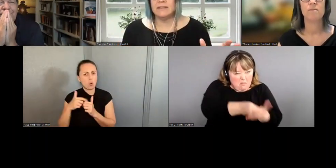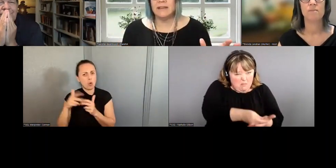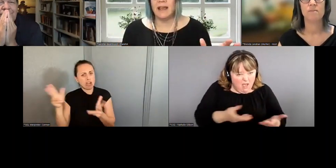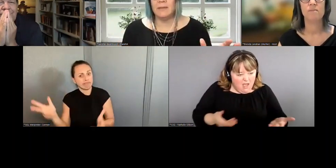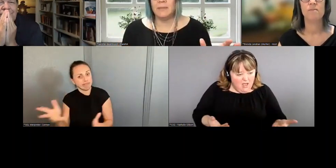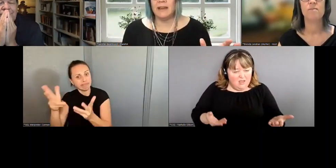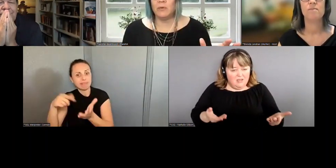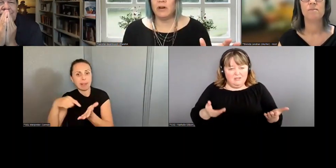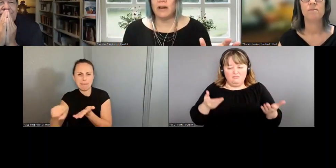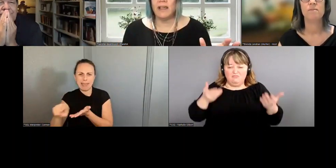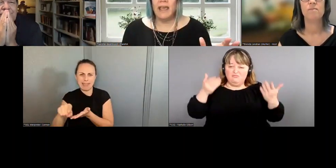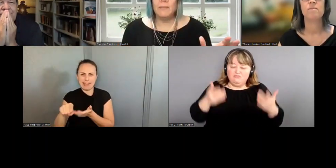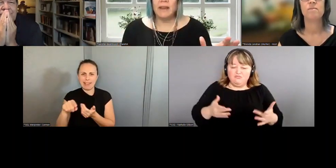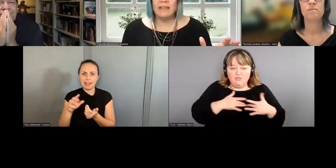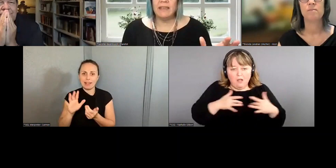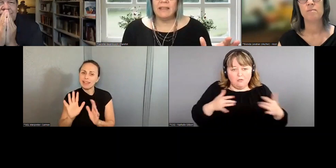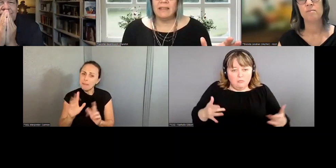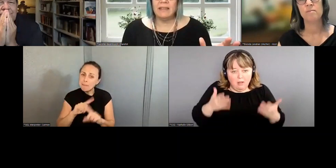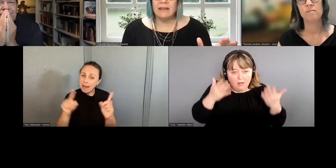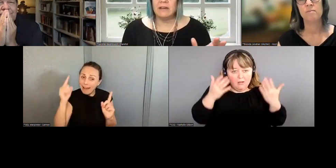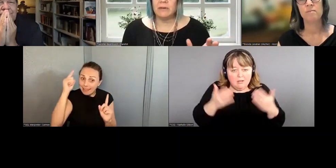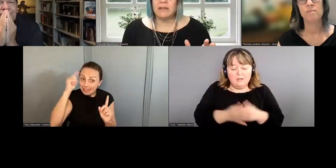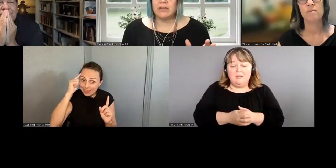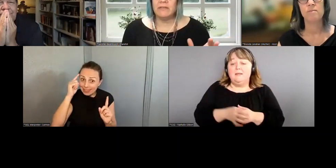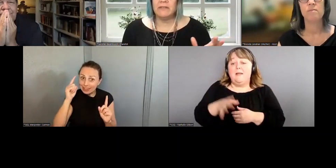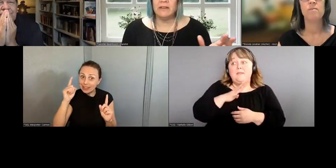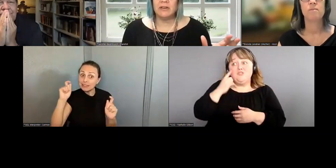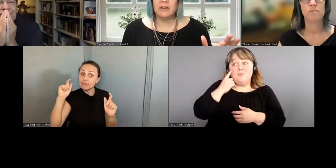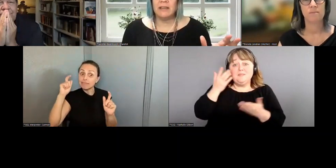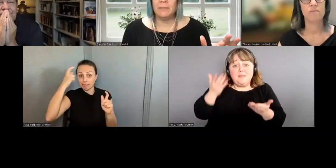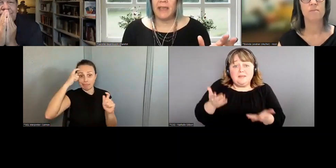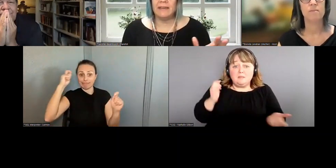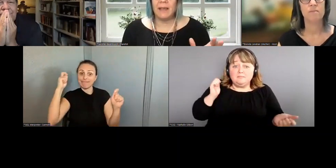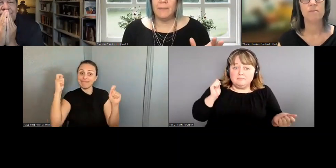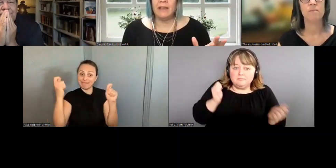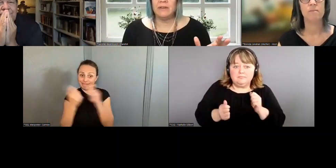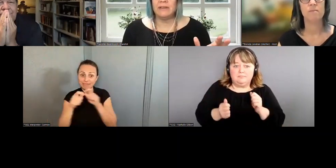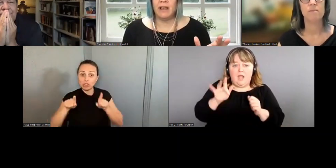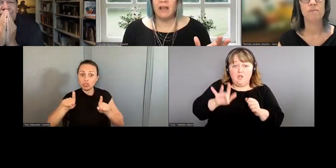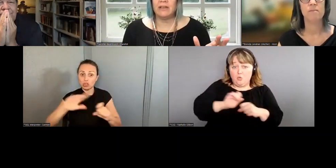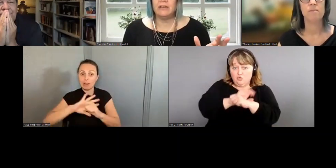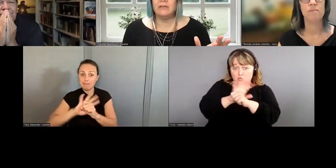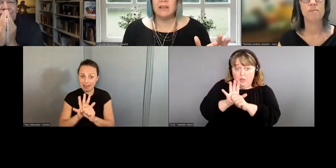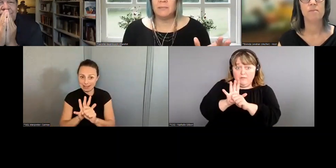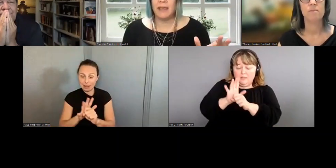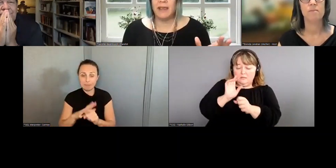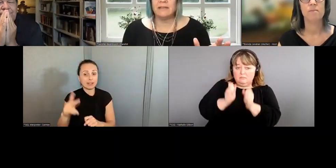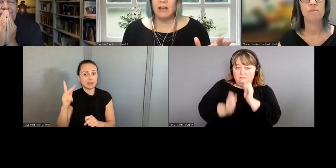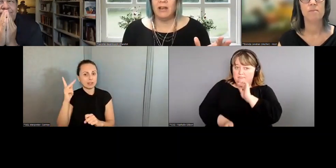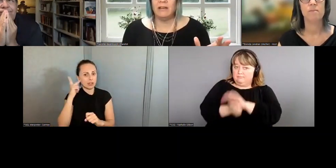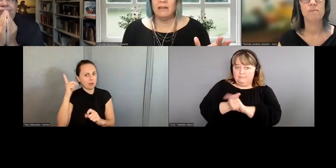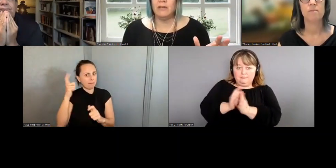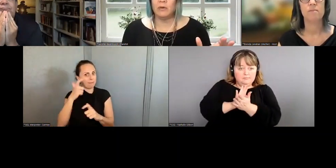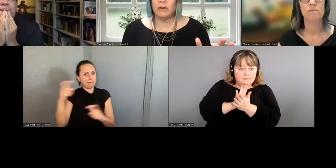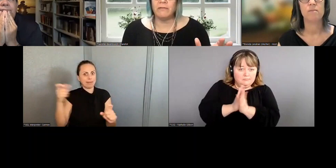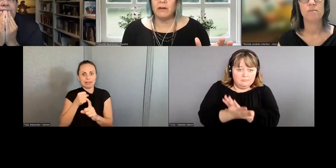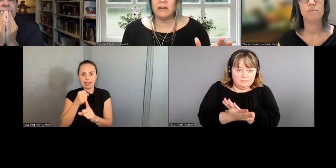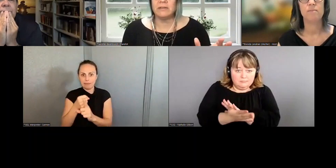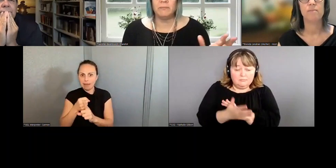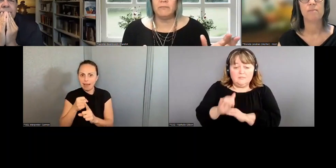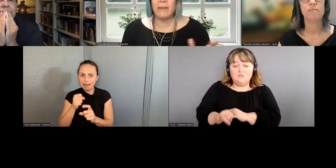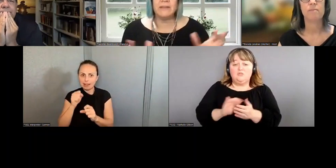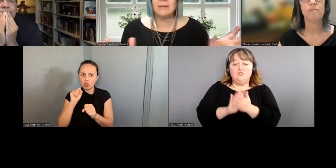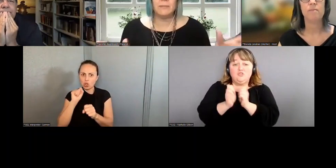do this unpaid work. But I think that things are really shifting. During the pandemic, we saw huge impacts on the